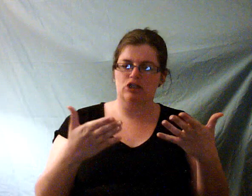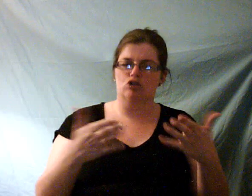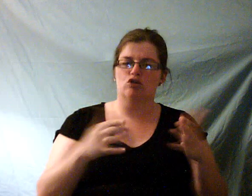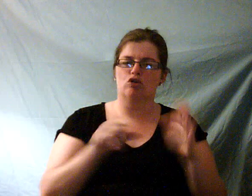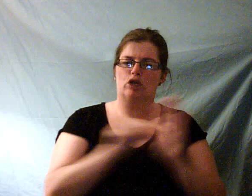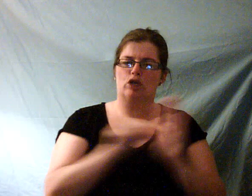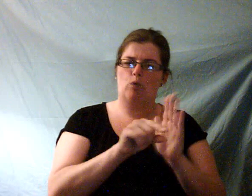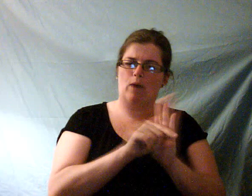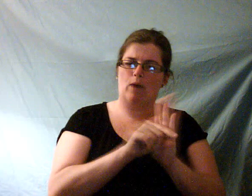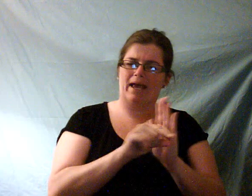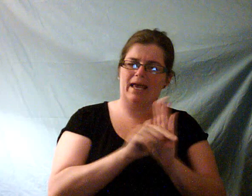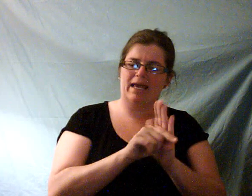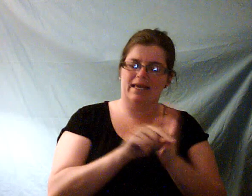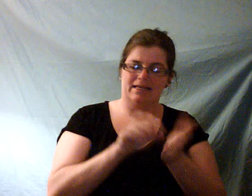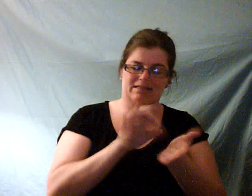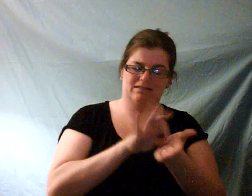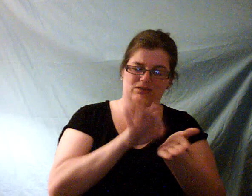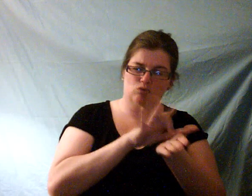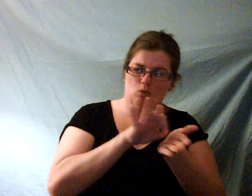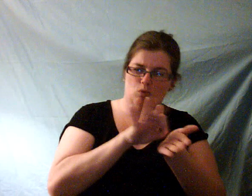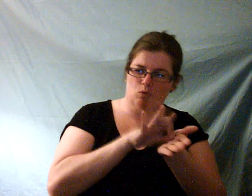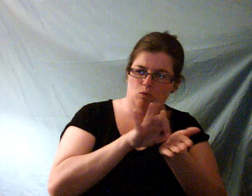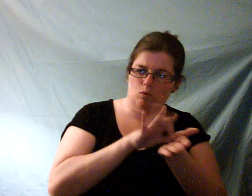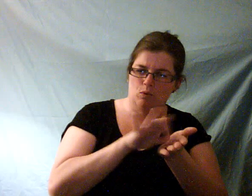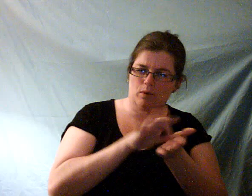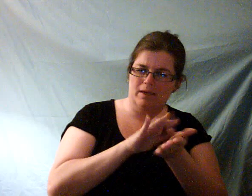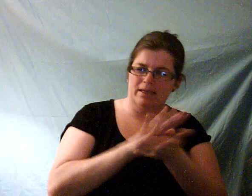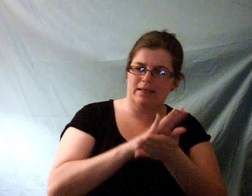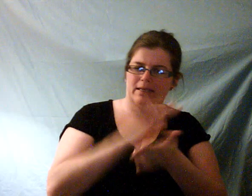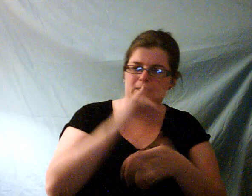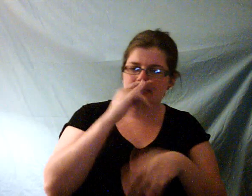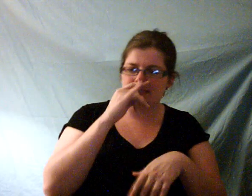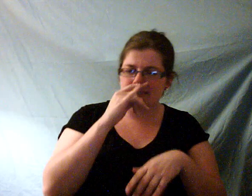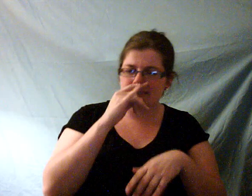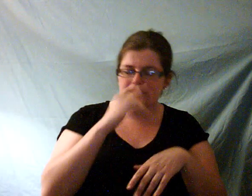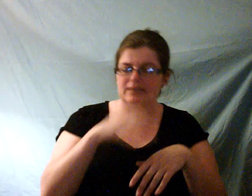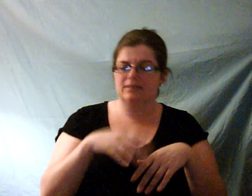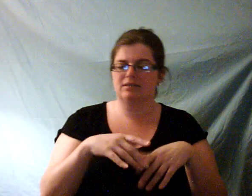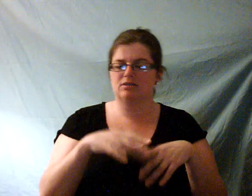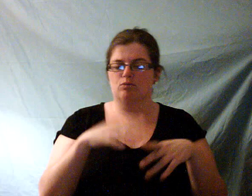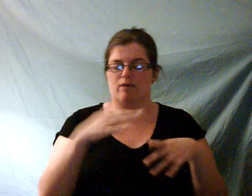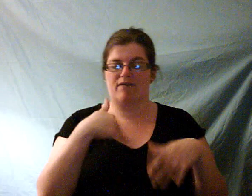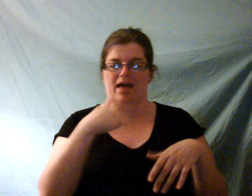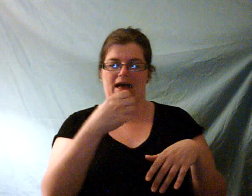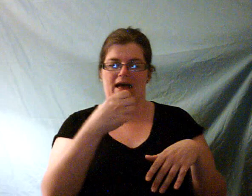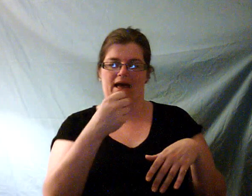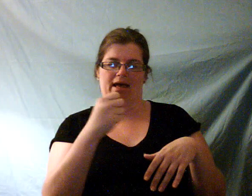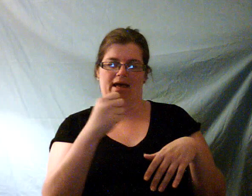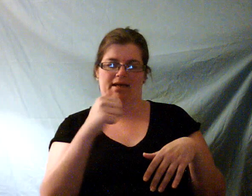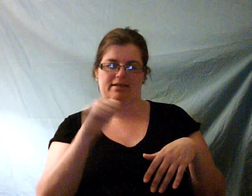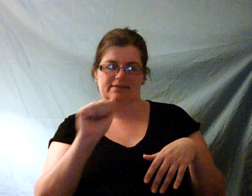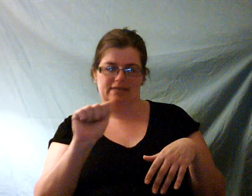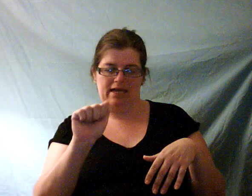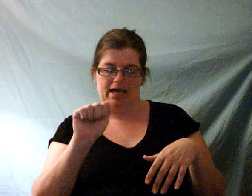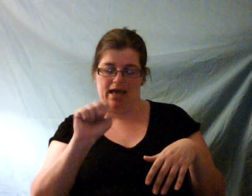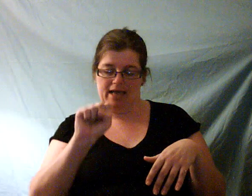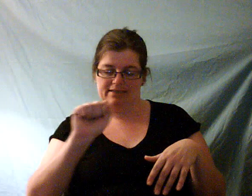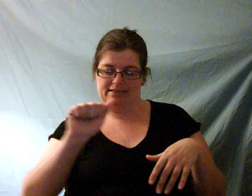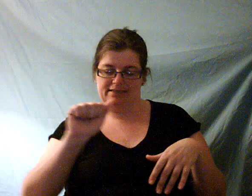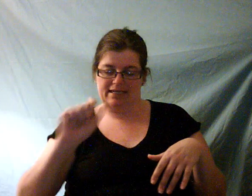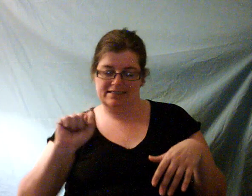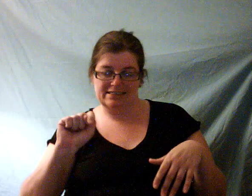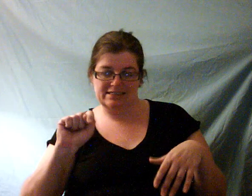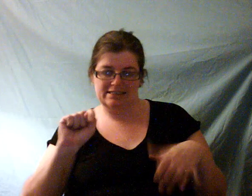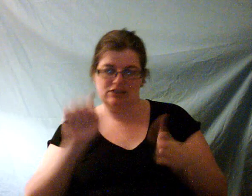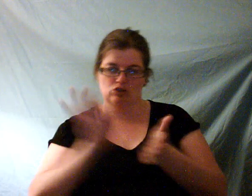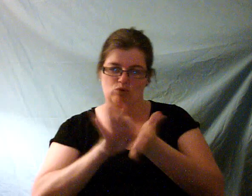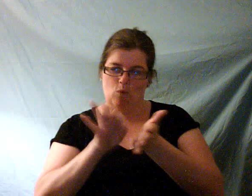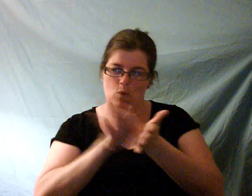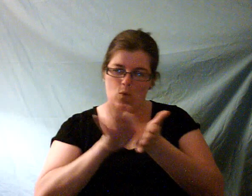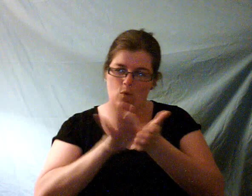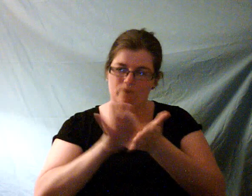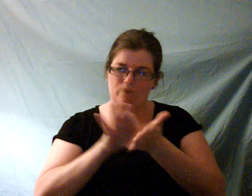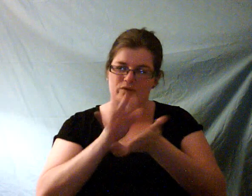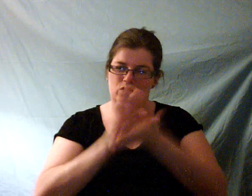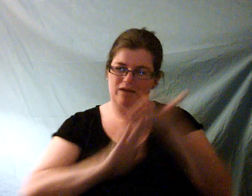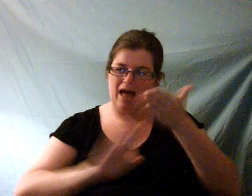processes are done. We rank individuals. We have SAT scores. What score did you get? We're very competition